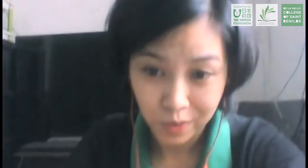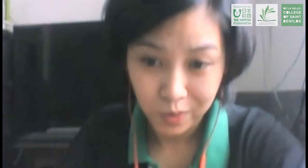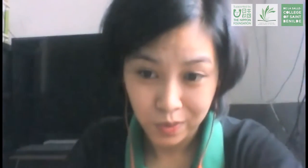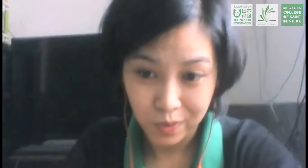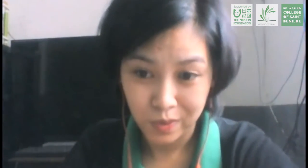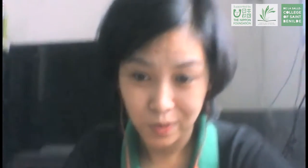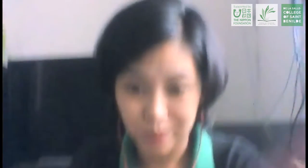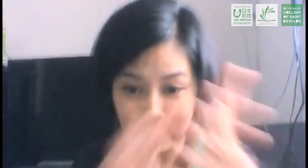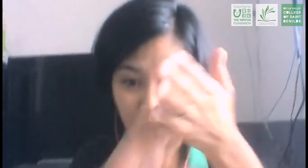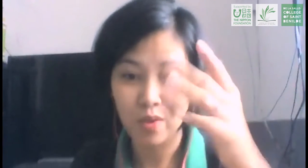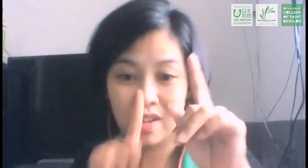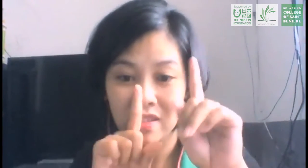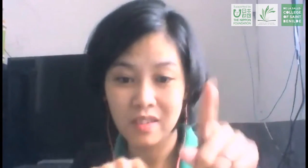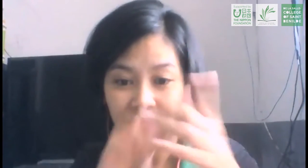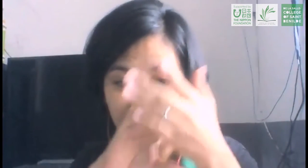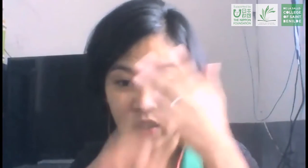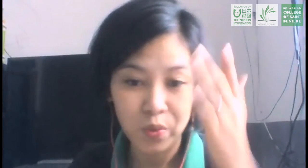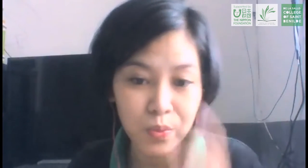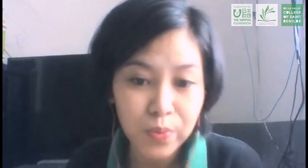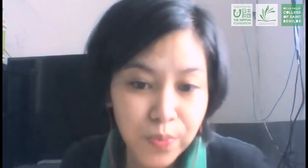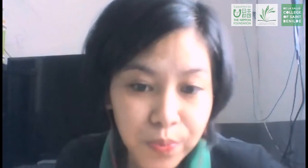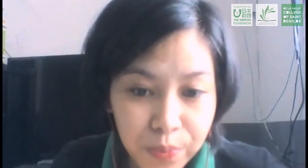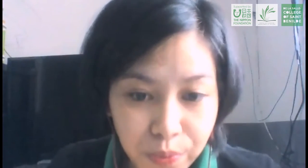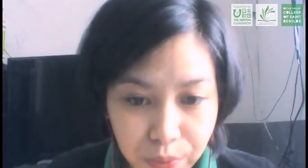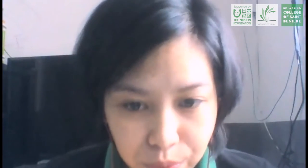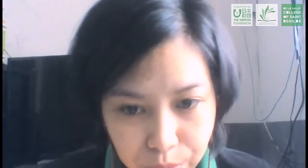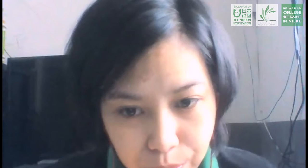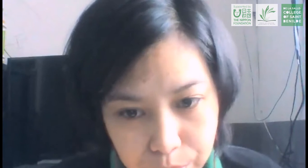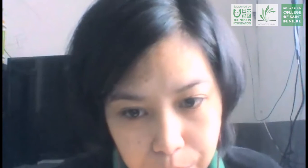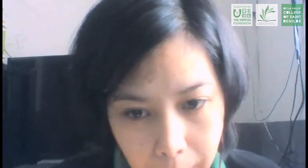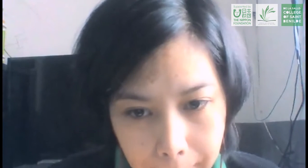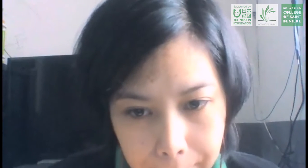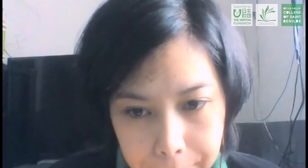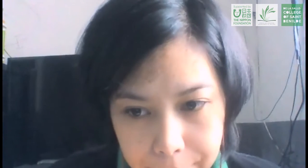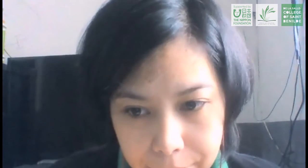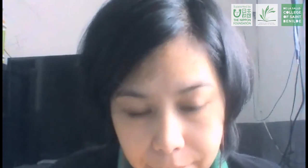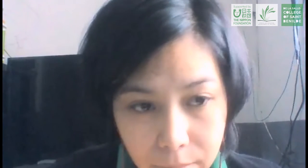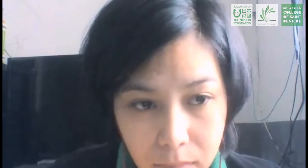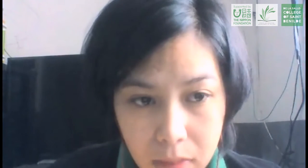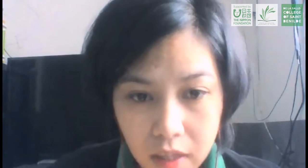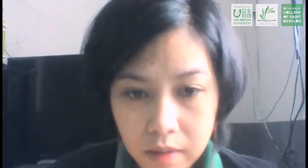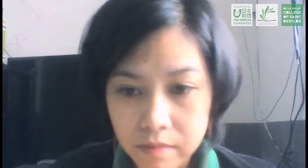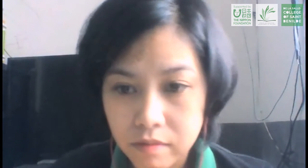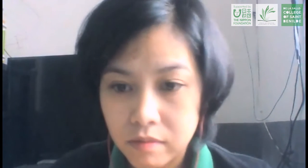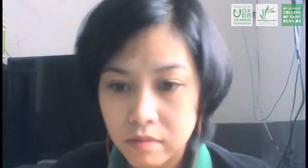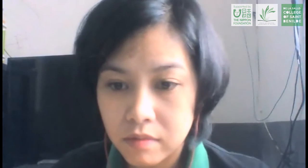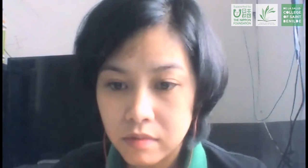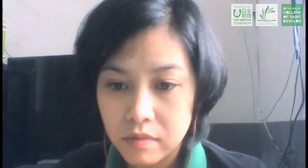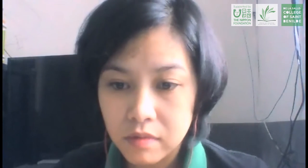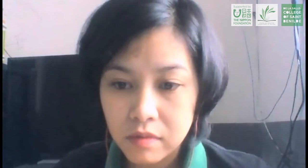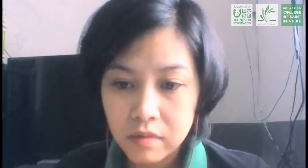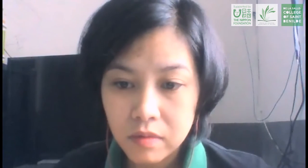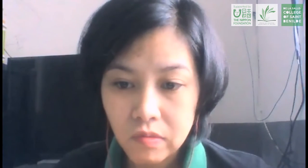Yeah, I think Jasmine manages that and has videos on those specific